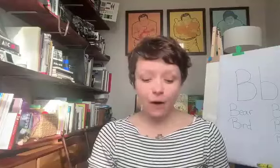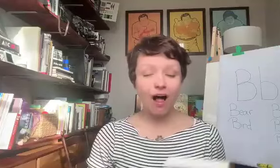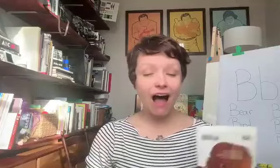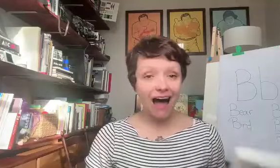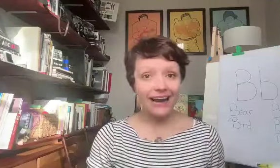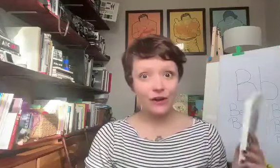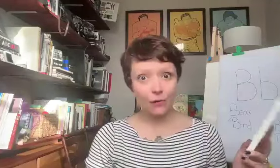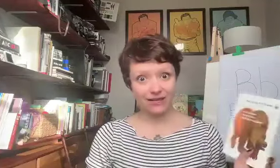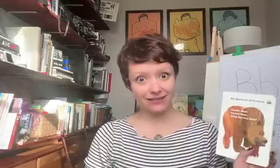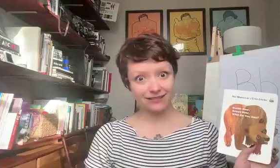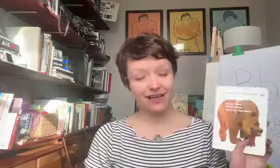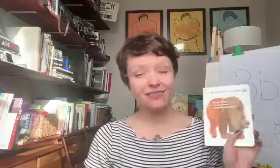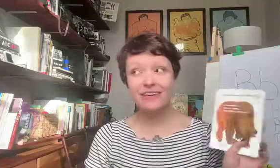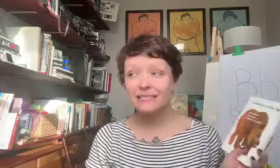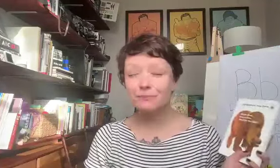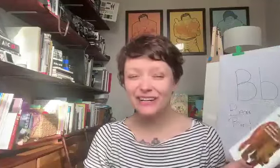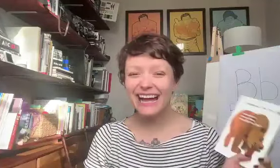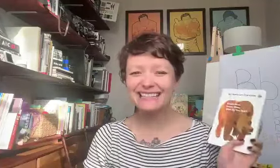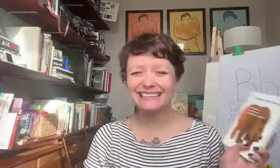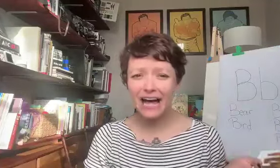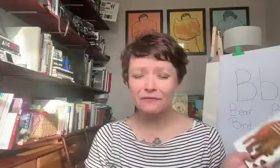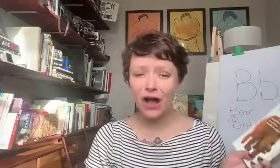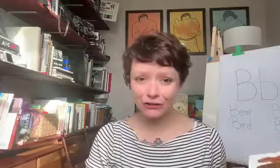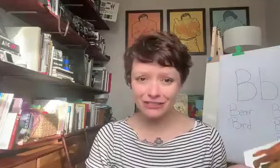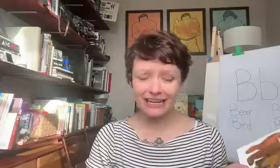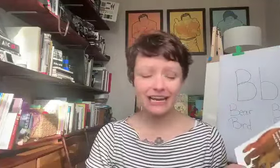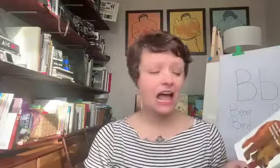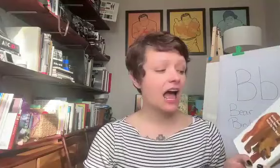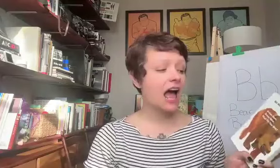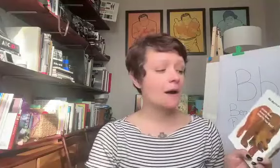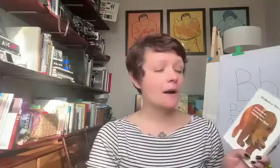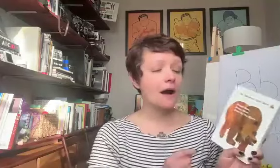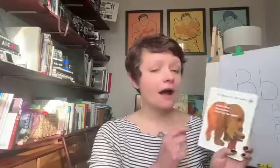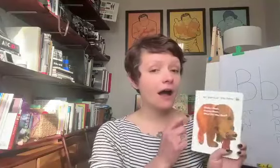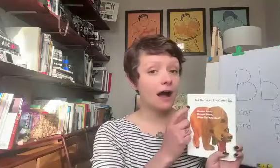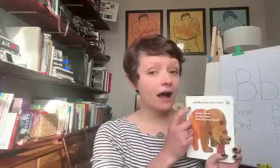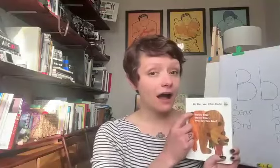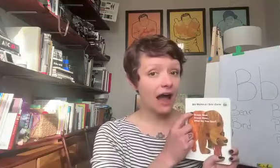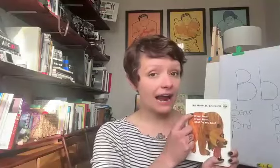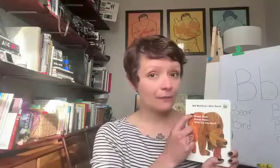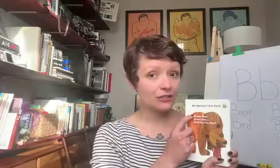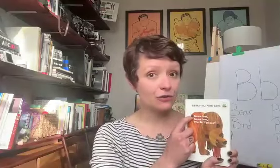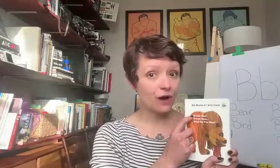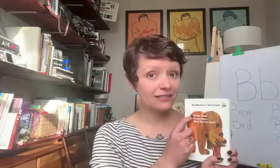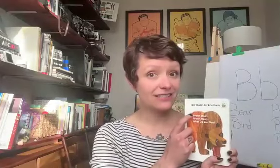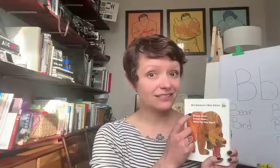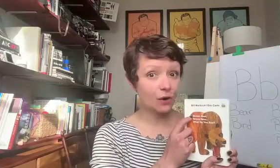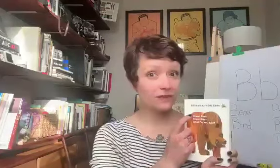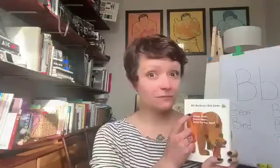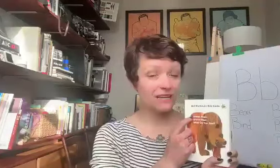Well, I noticed this book has a lot of colors in it. And I want to do the ones that start with the B.